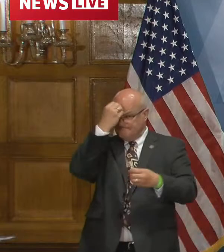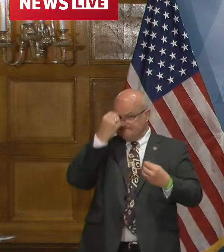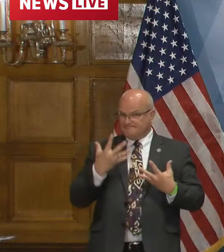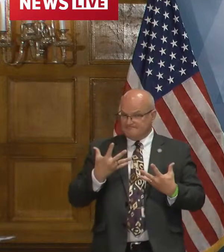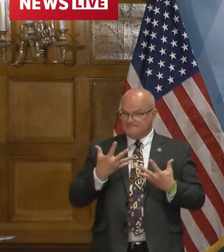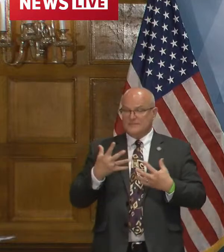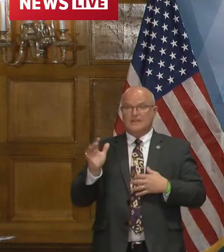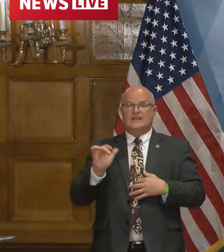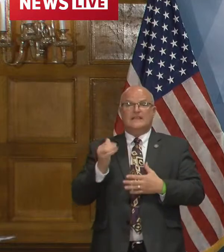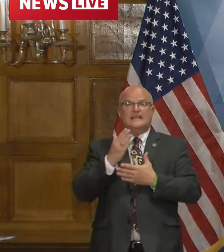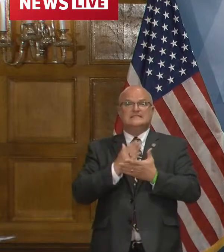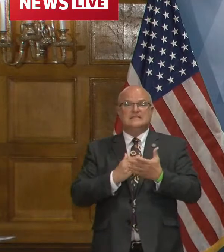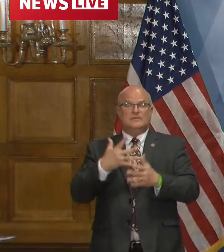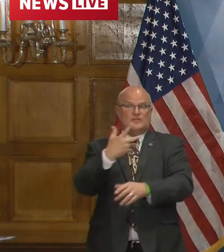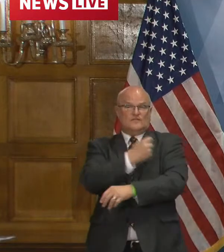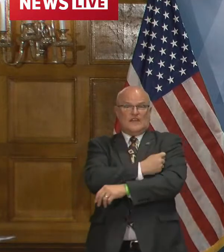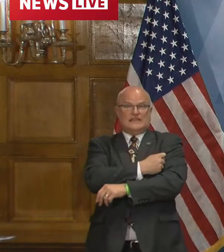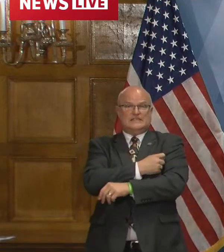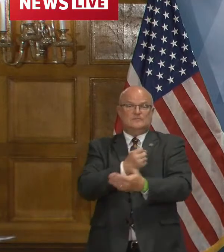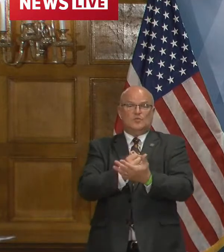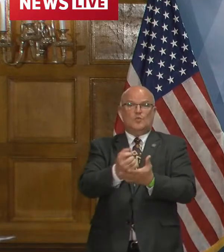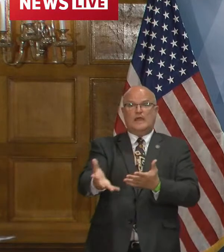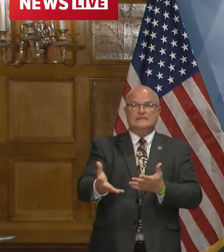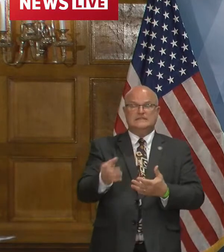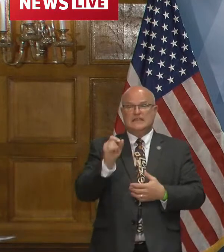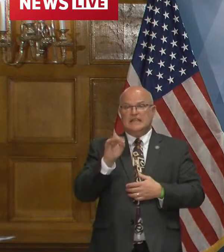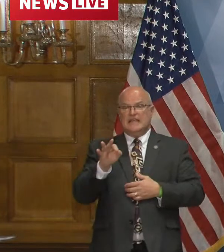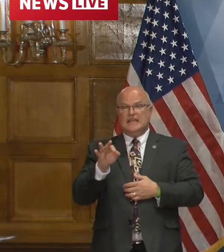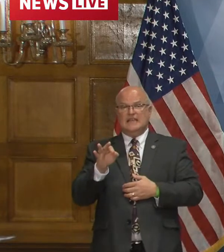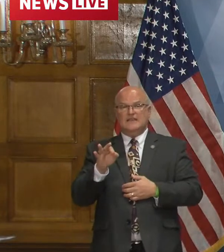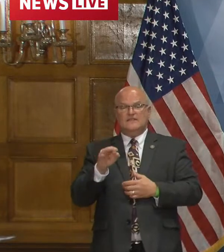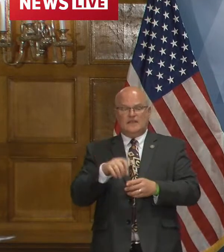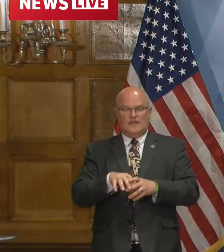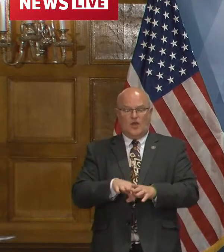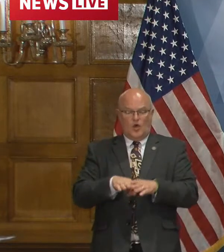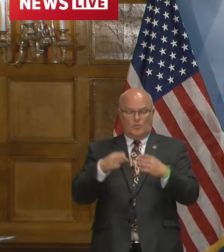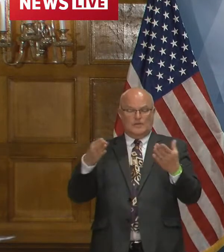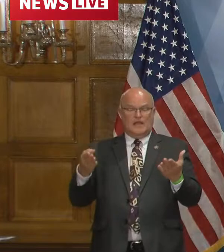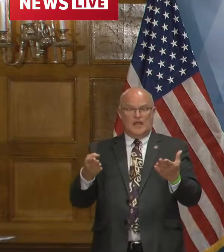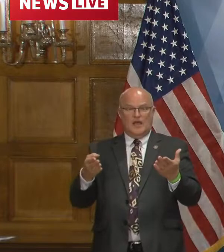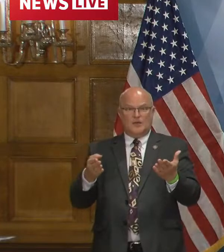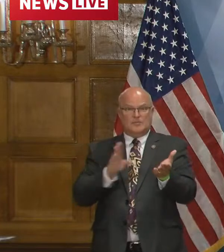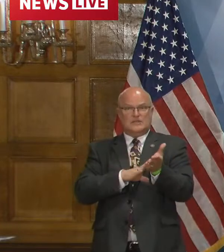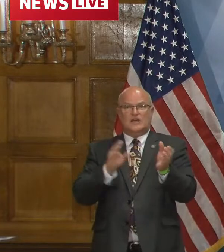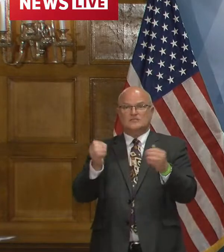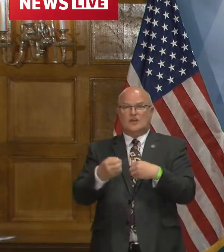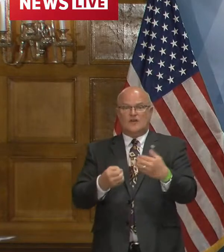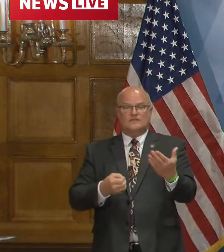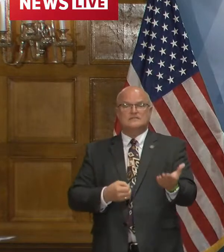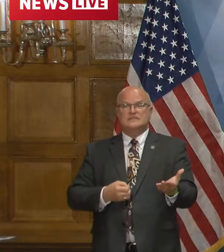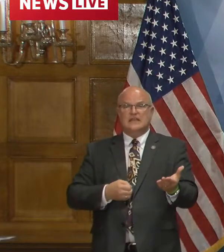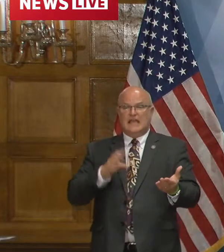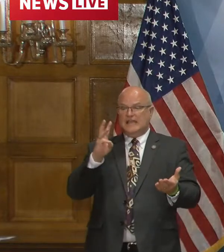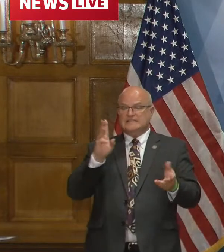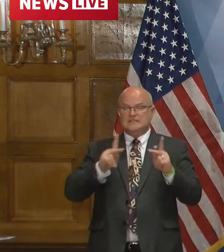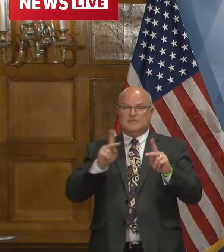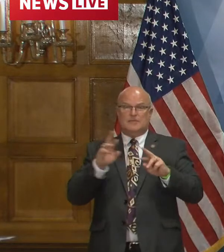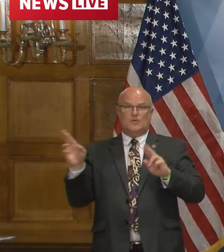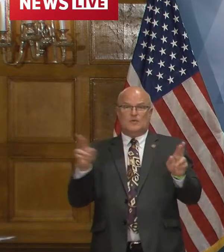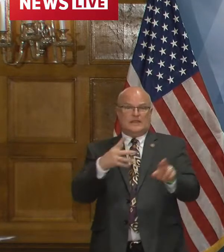it's likely that some of those vaccines are going to be wasted if a vial is opened up in a physician's office. You don't have 6 people lined